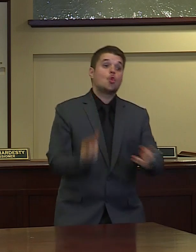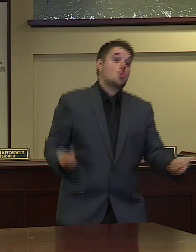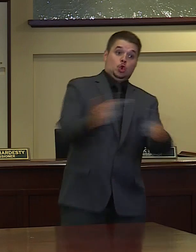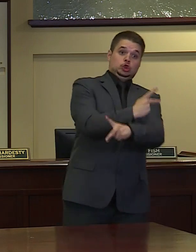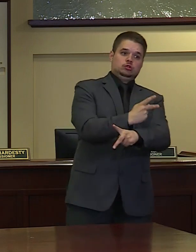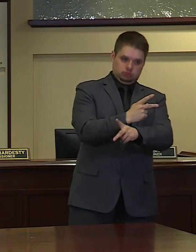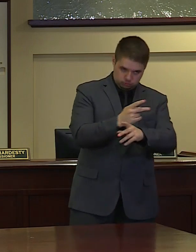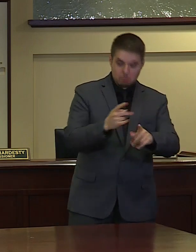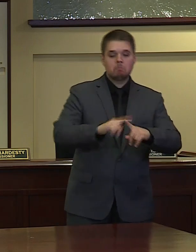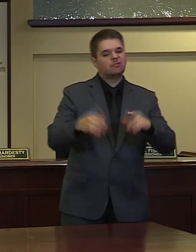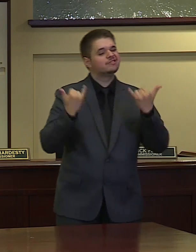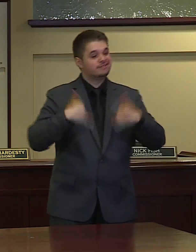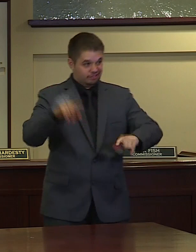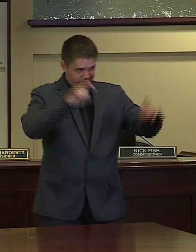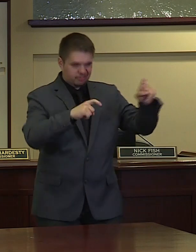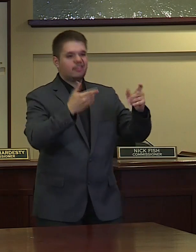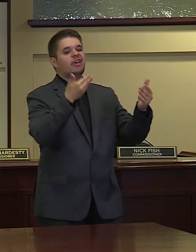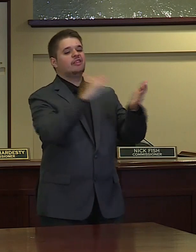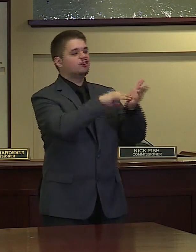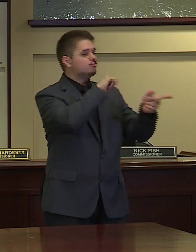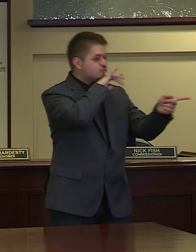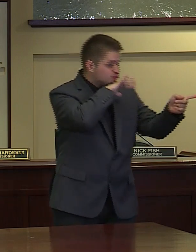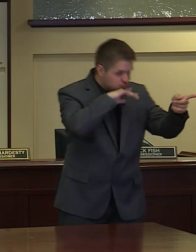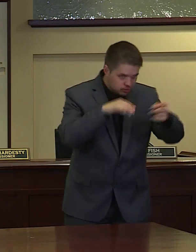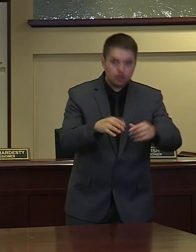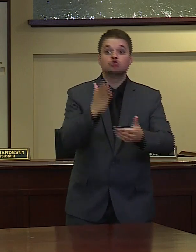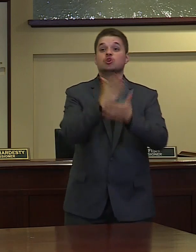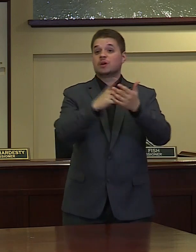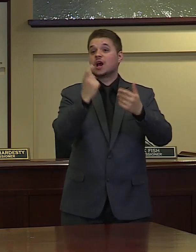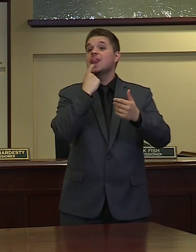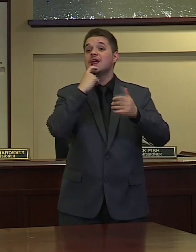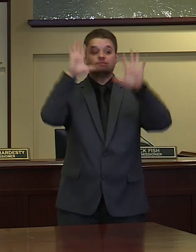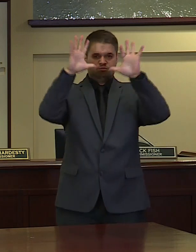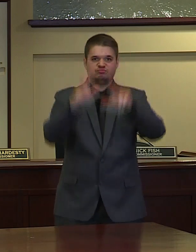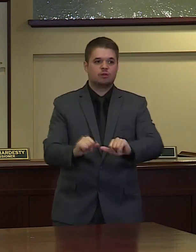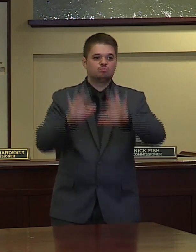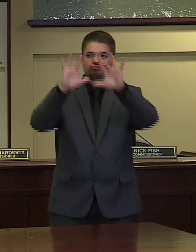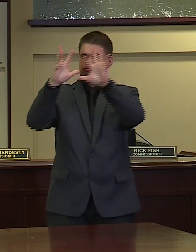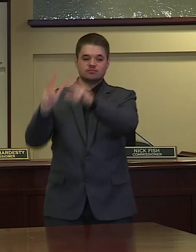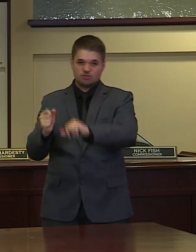still have some glass to clean up. Right-of-ways look pretty good.